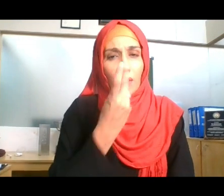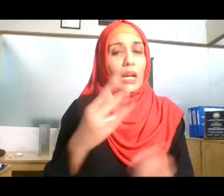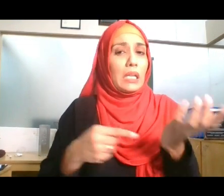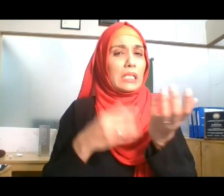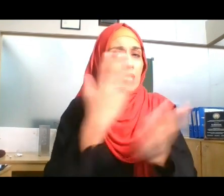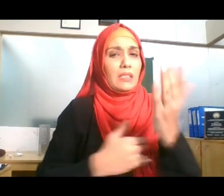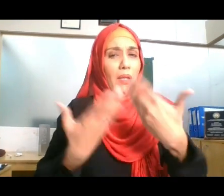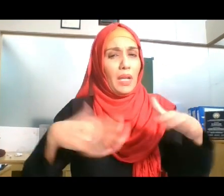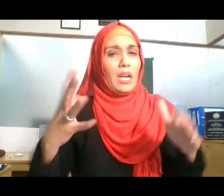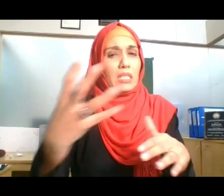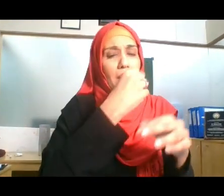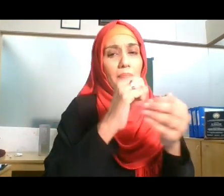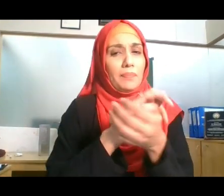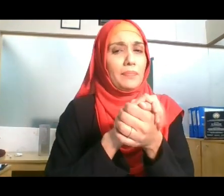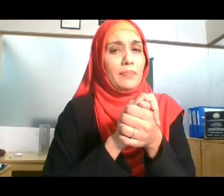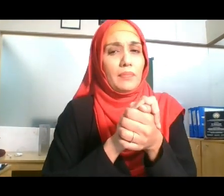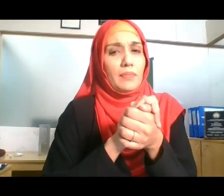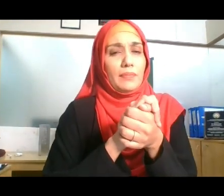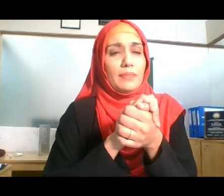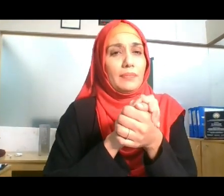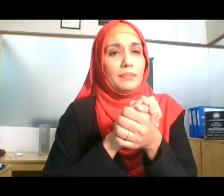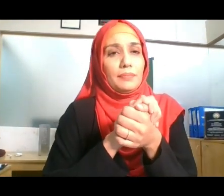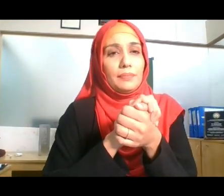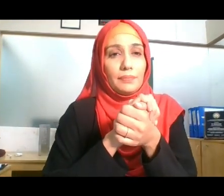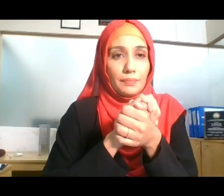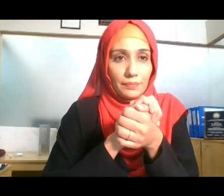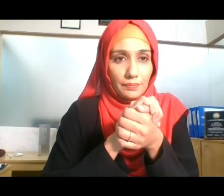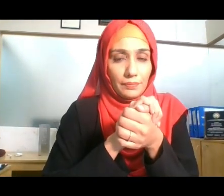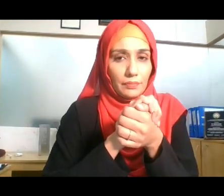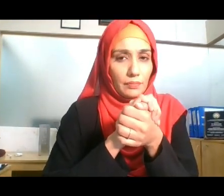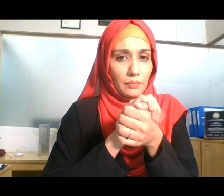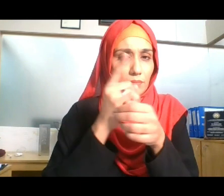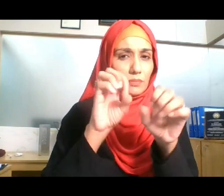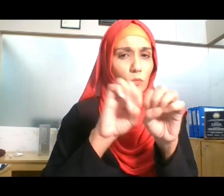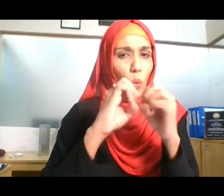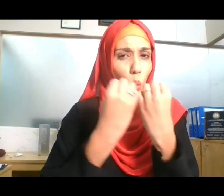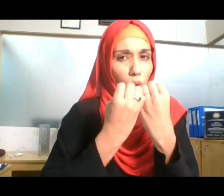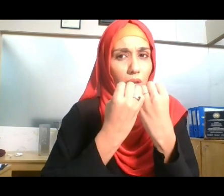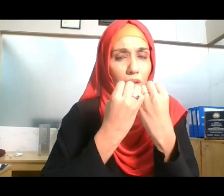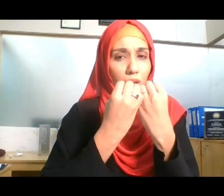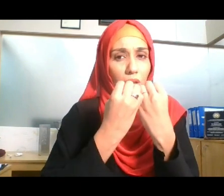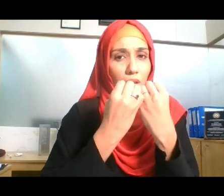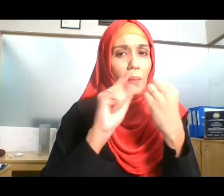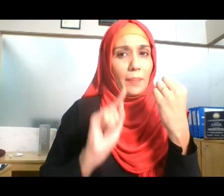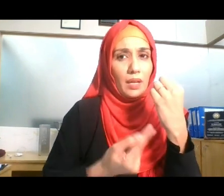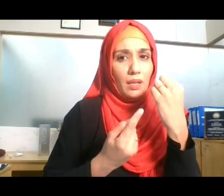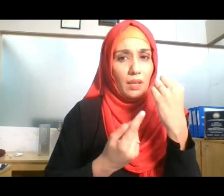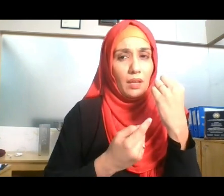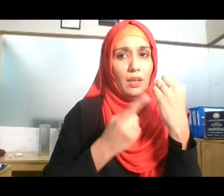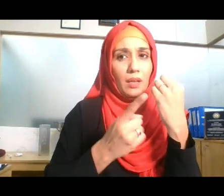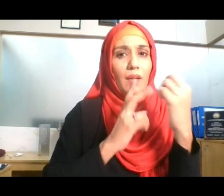disabilities. Uh, and though the organization is based and headquartered in USA,